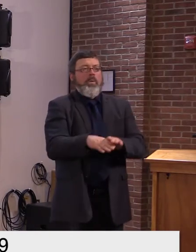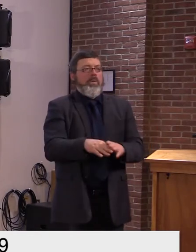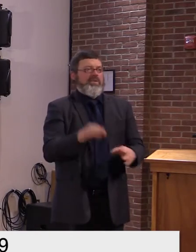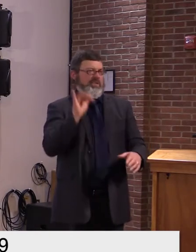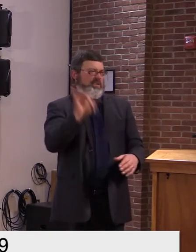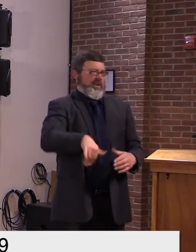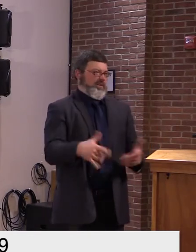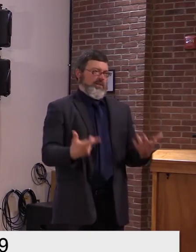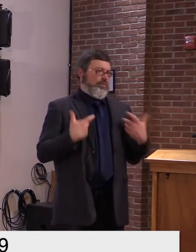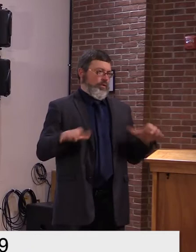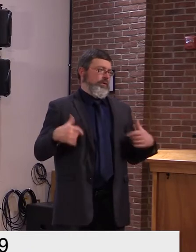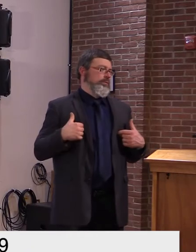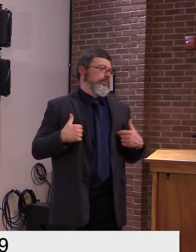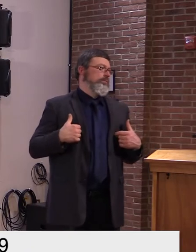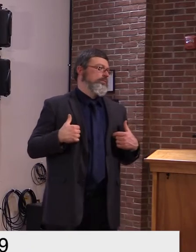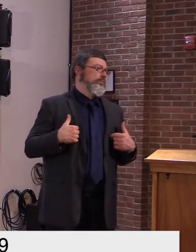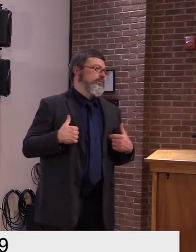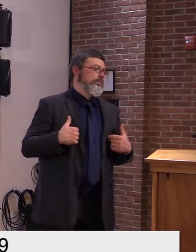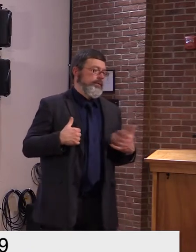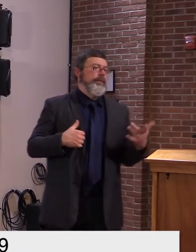Thank you very much.